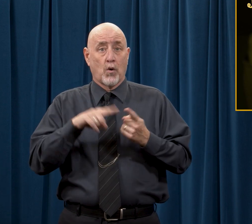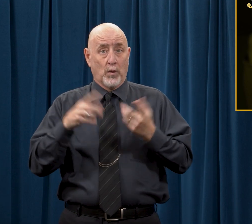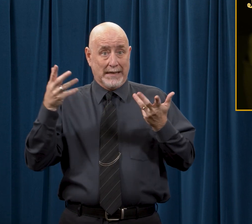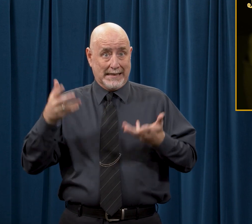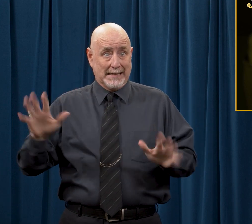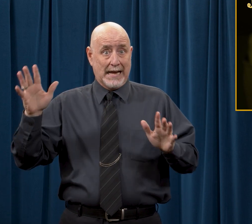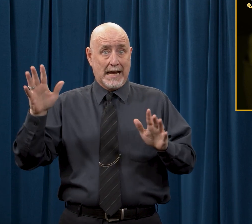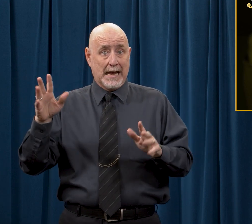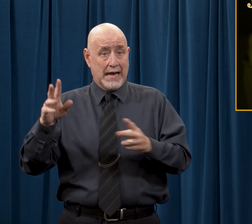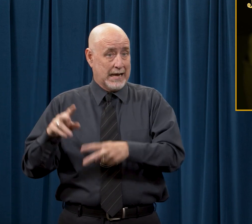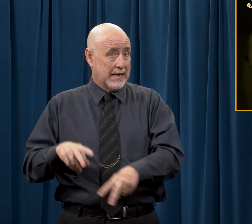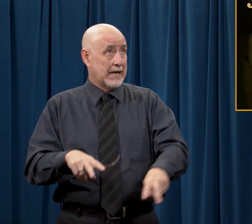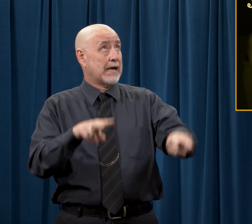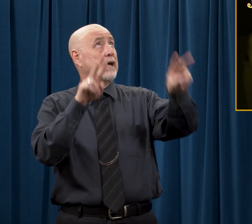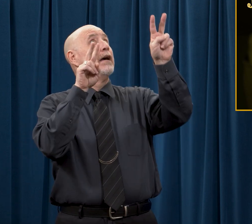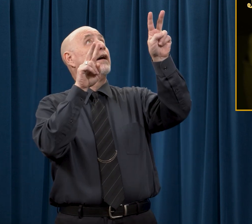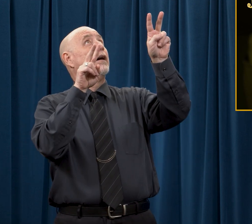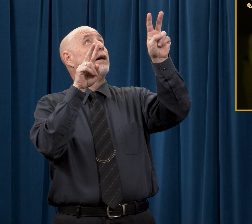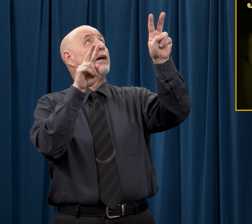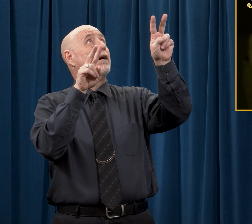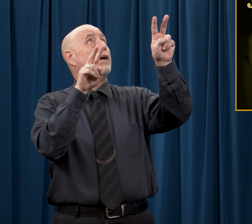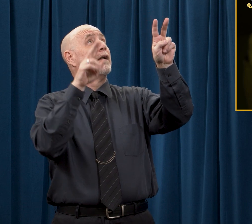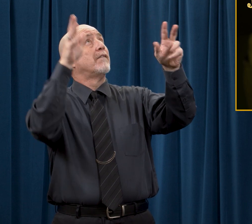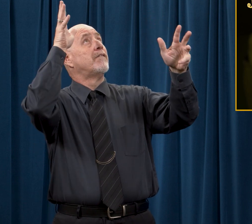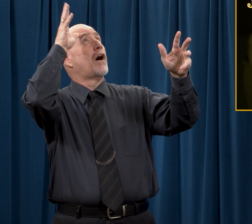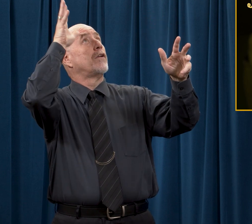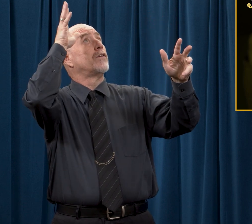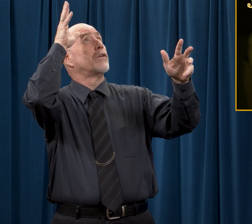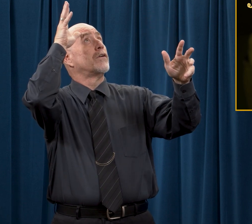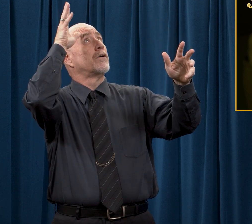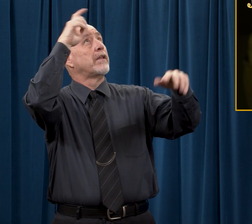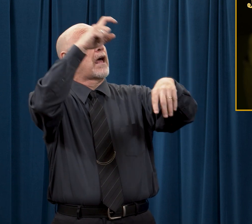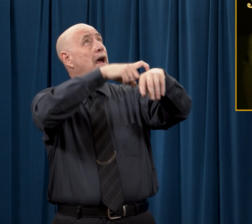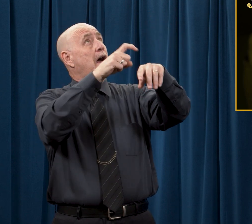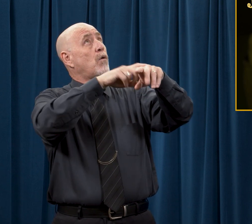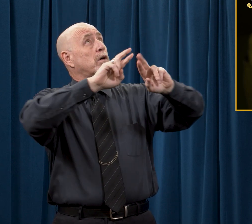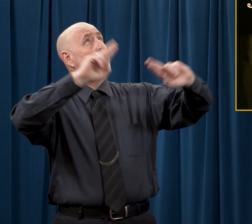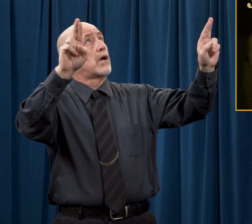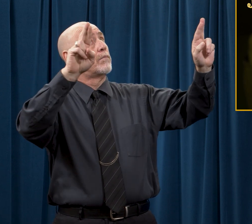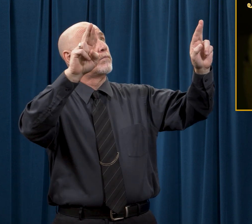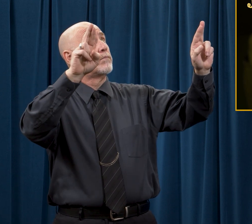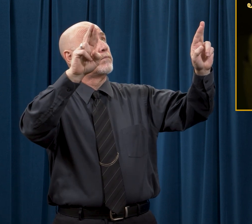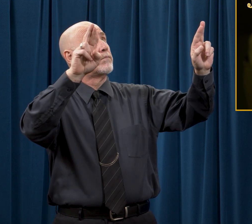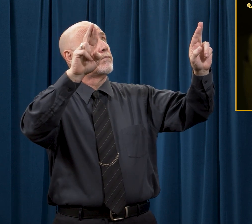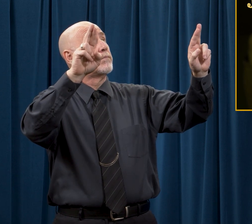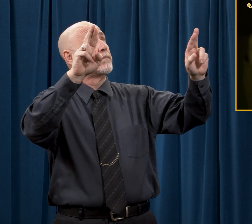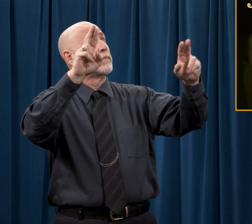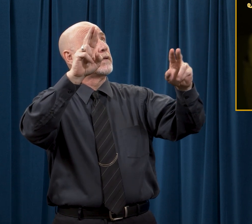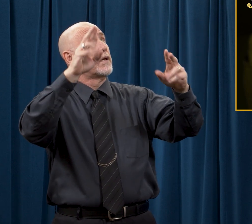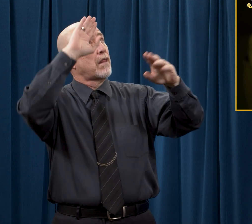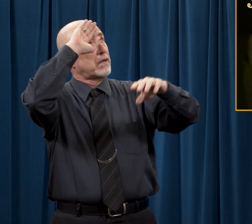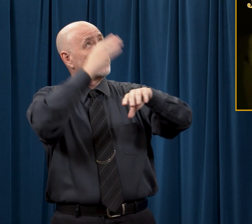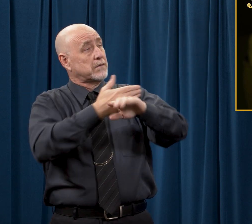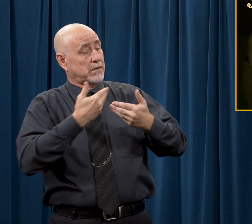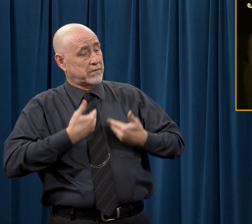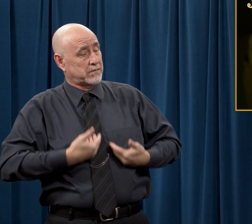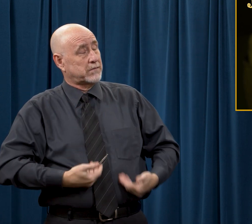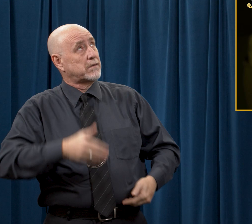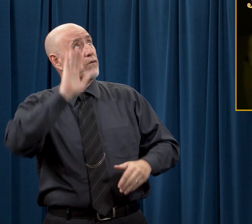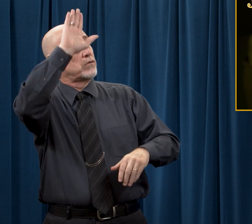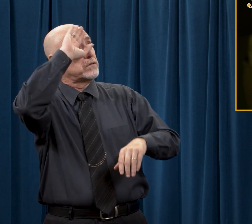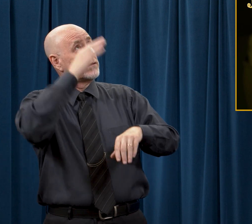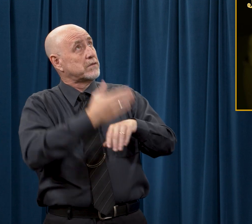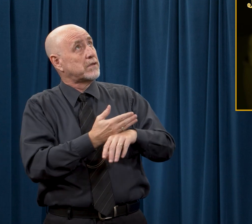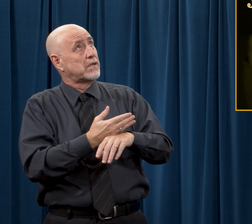spake, and when he had cast his eyes to heaven, he said, Father, the hour cometh, clarify the